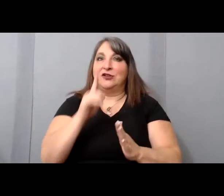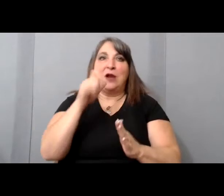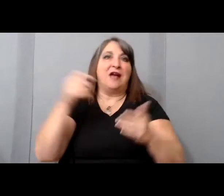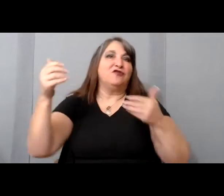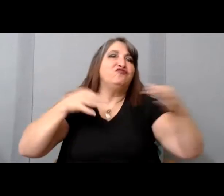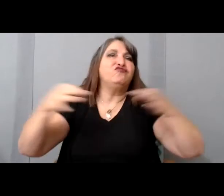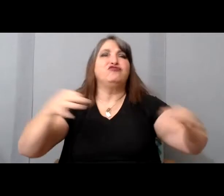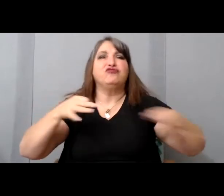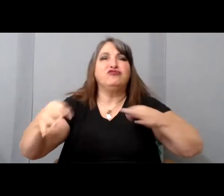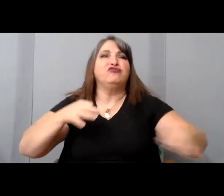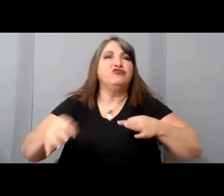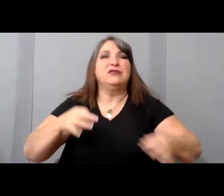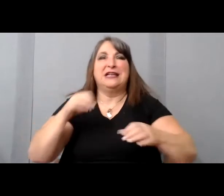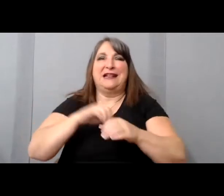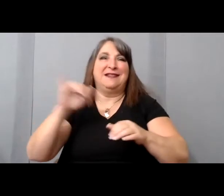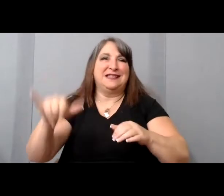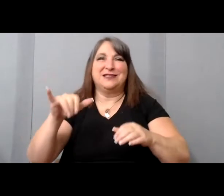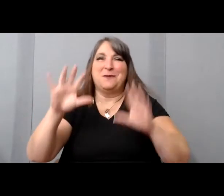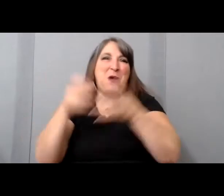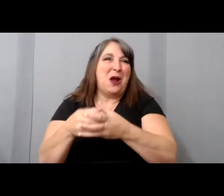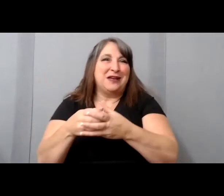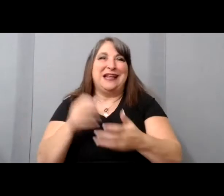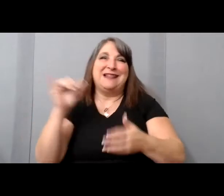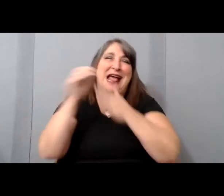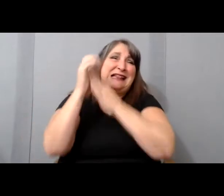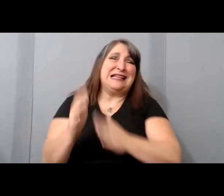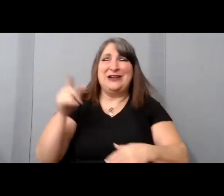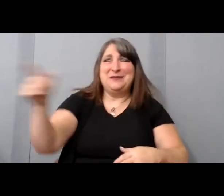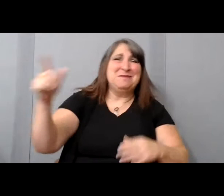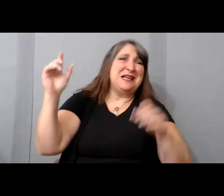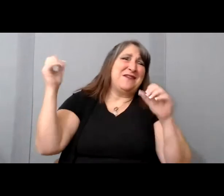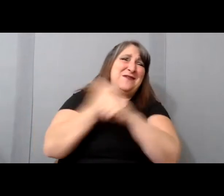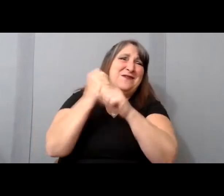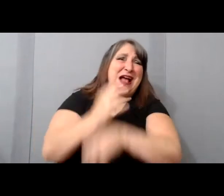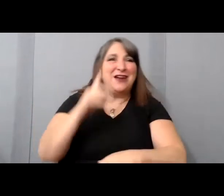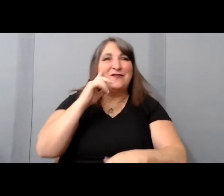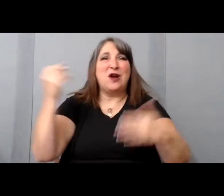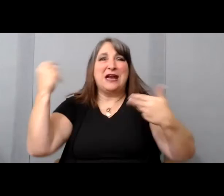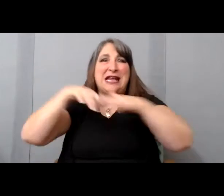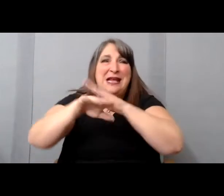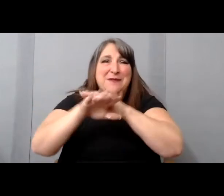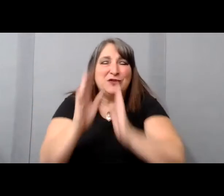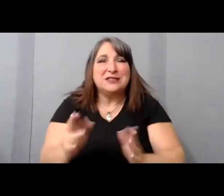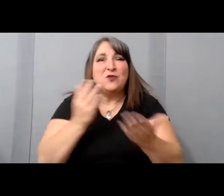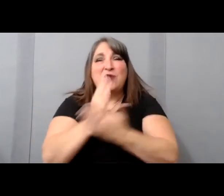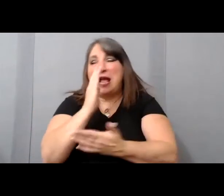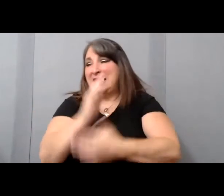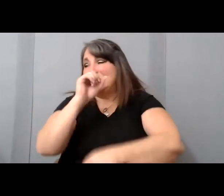in this party, a leader that's been a fighter for immigrant rights, for workers'